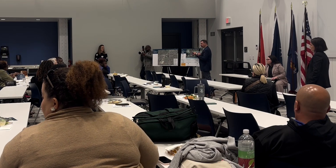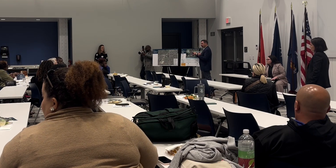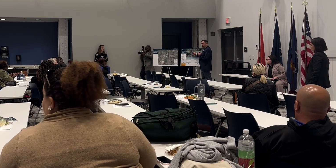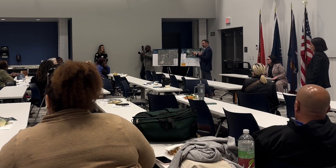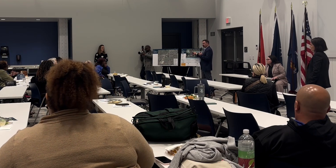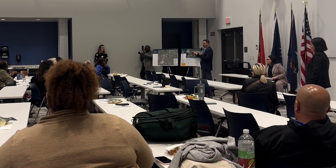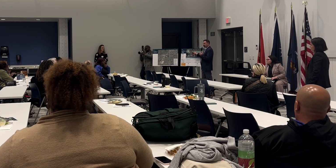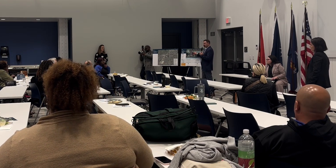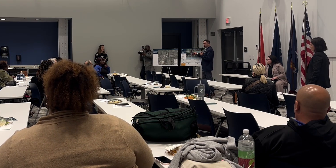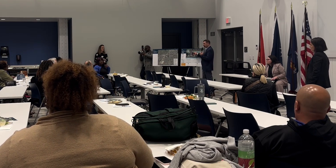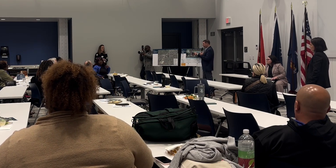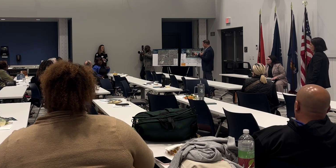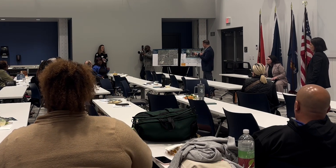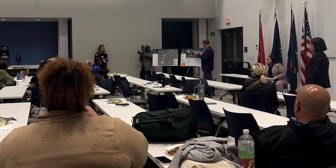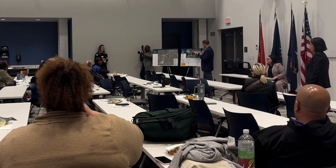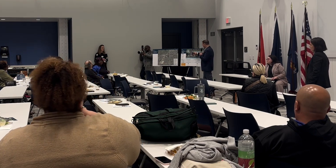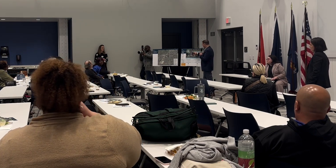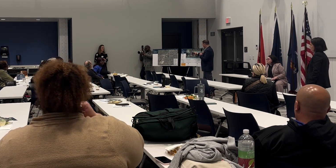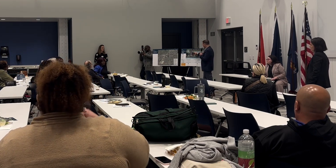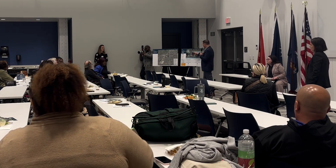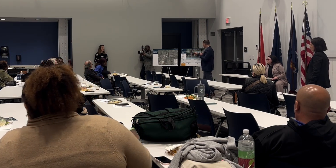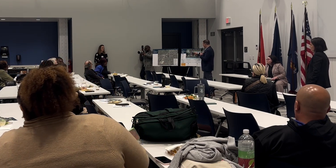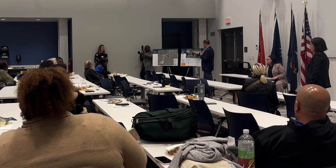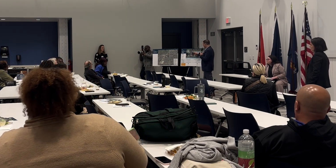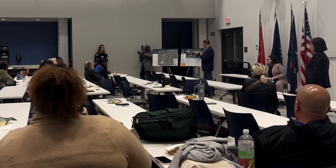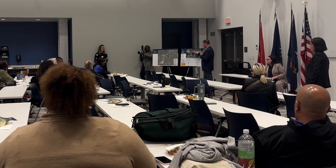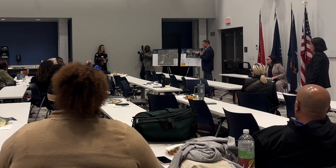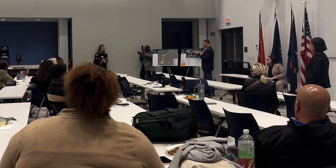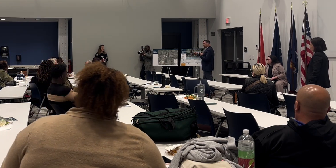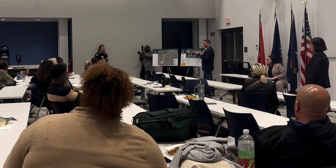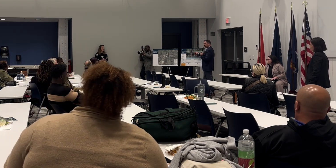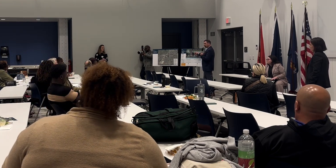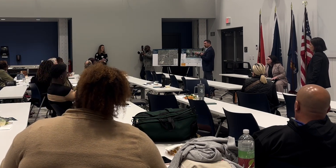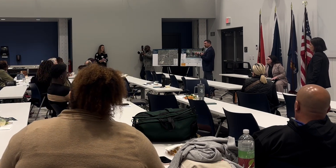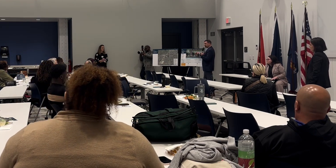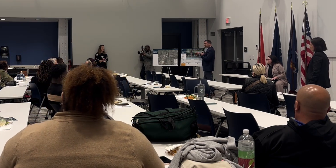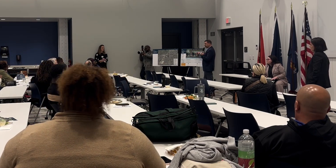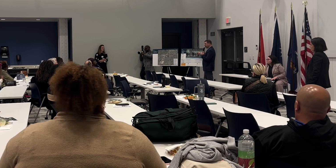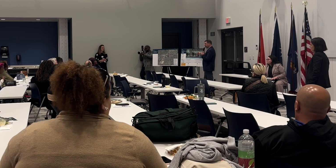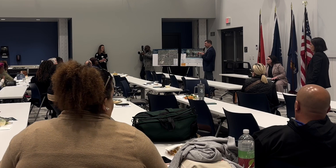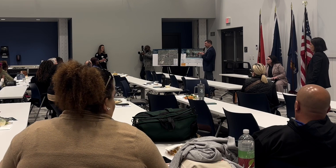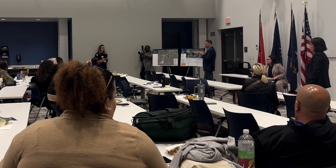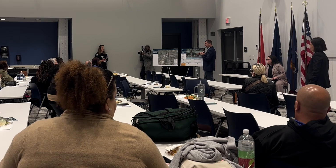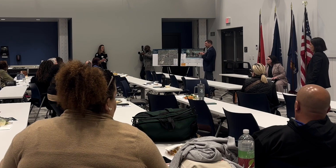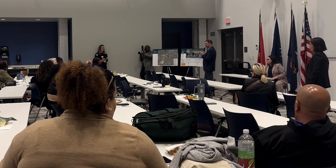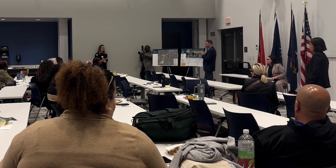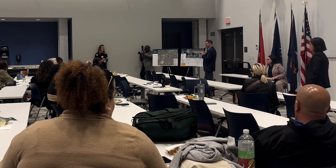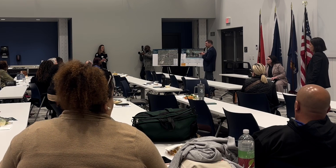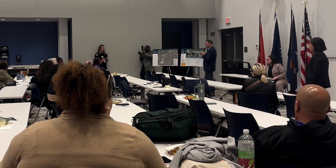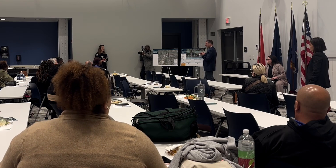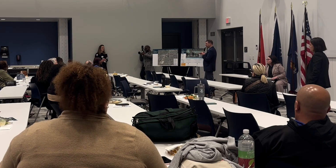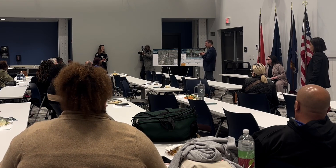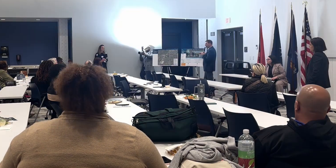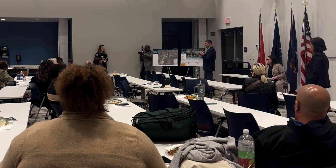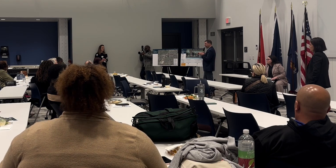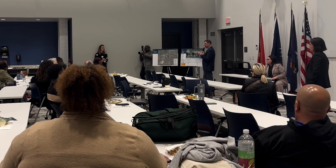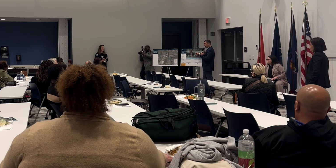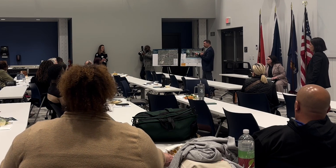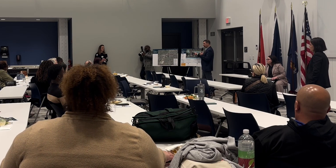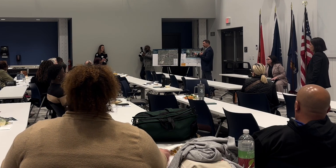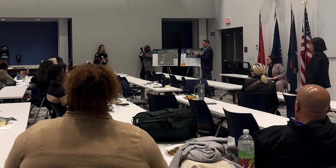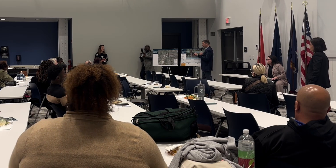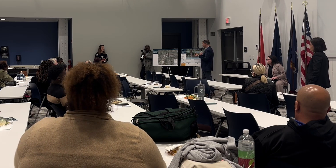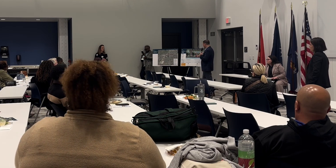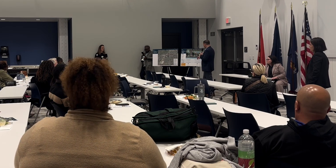to this point and come out. So this just gets blasted as you move down, you just keep moving this way and pulling the